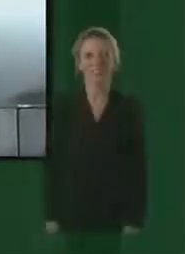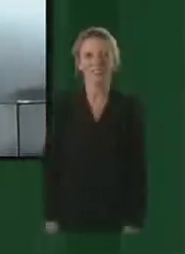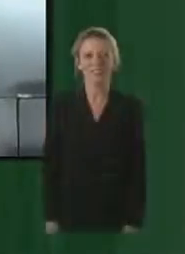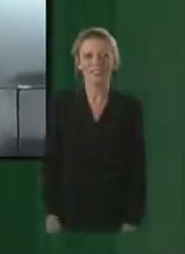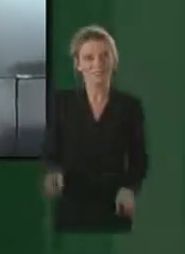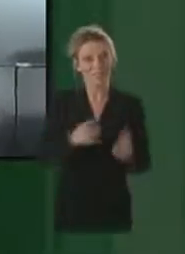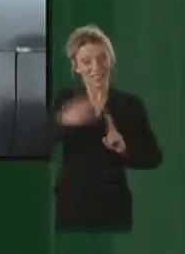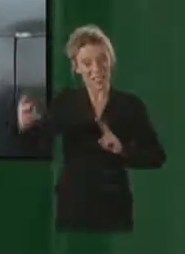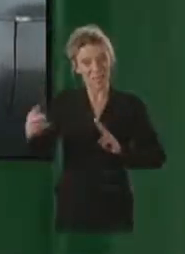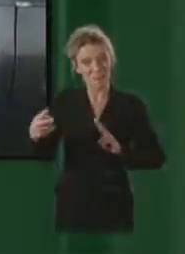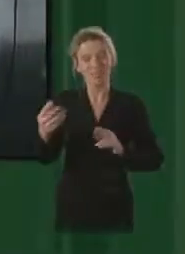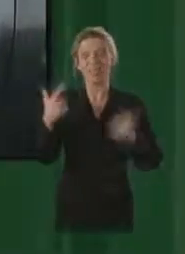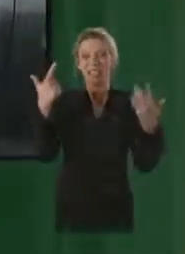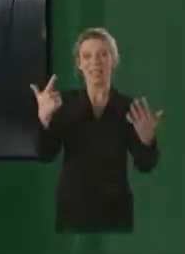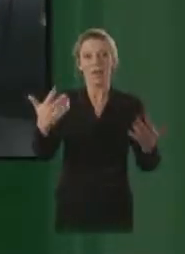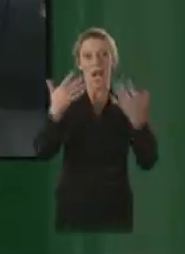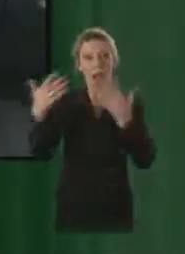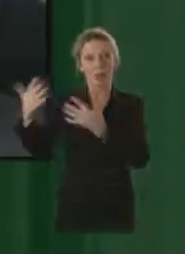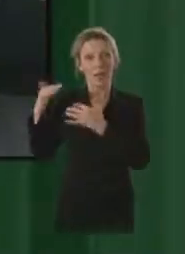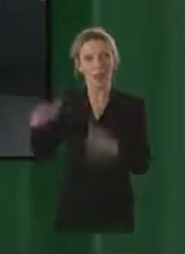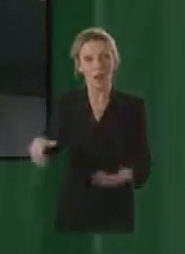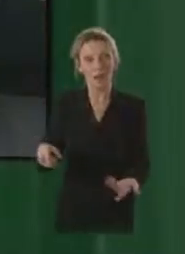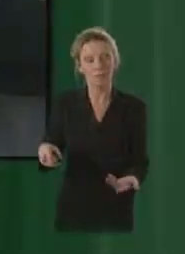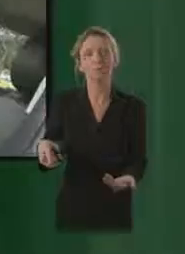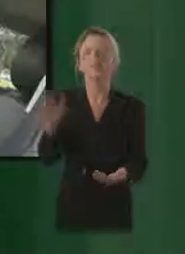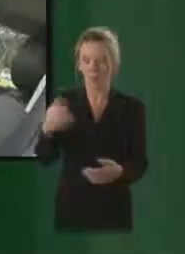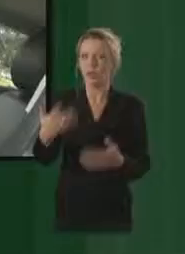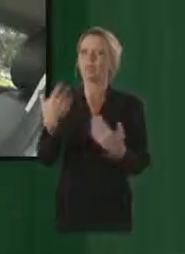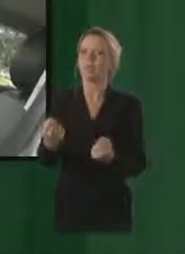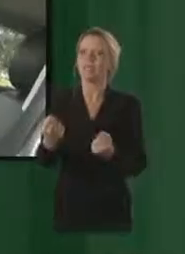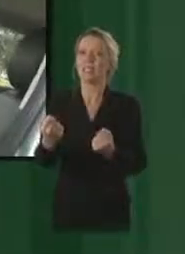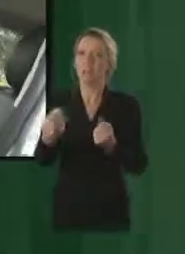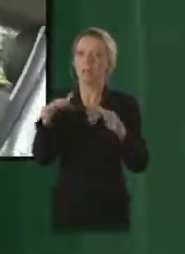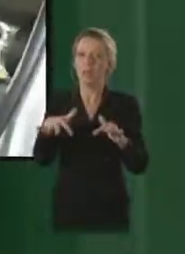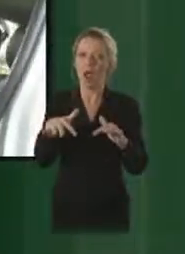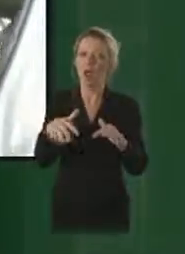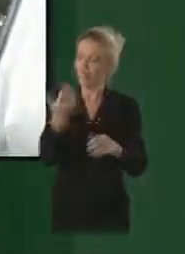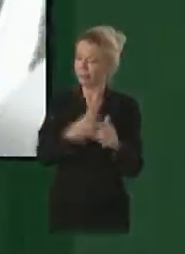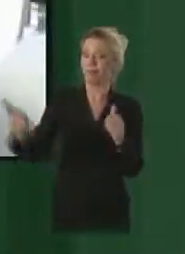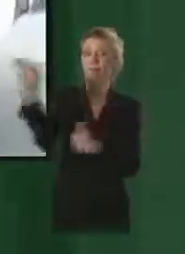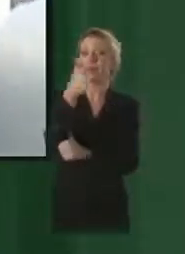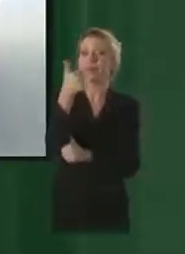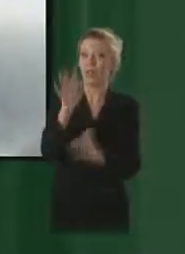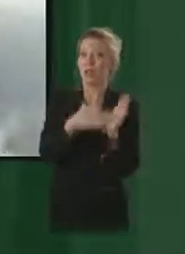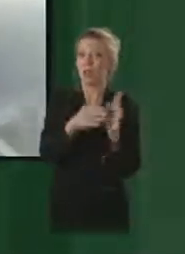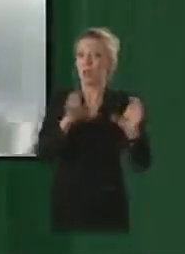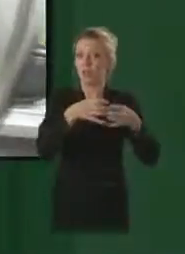The Avensis is tops in its class in terms of safety with 7 airbags part of the standard package. What's more, you get